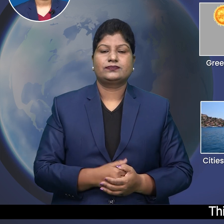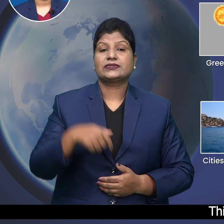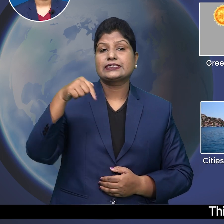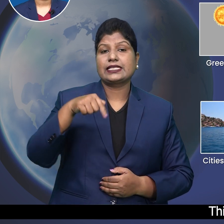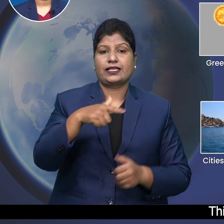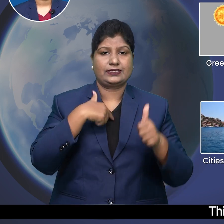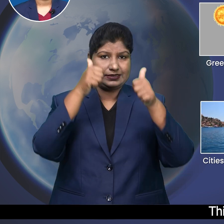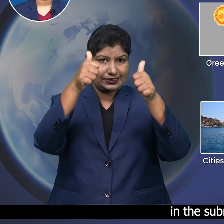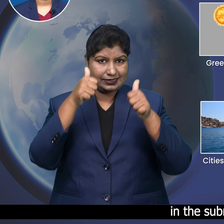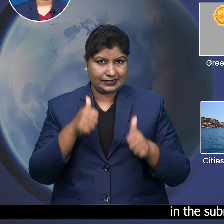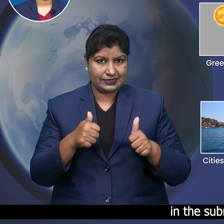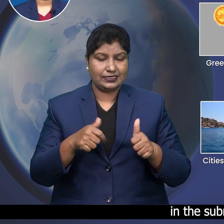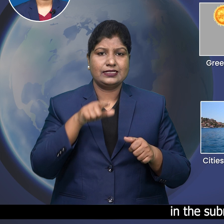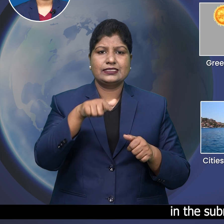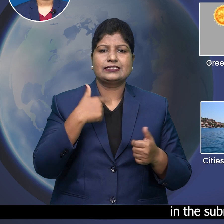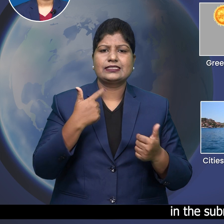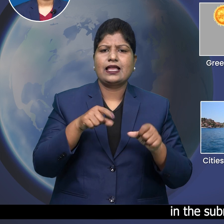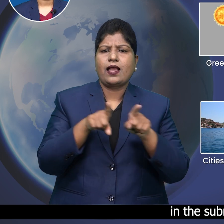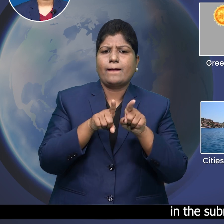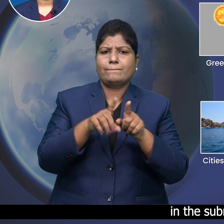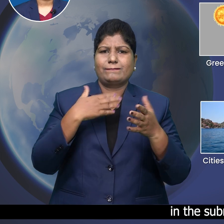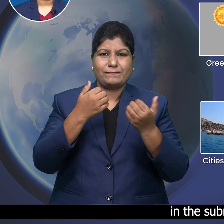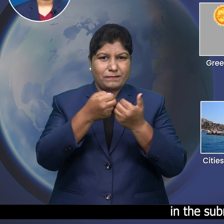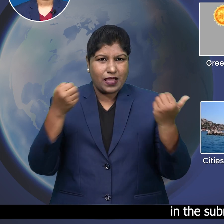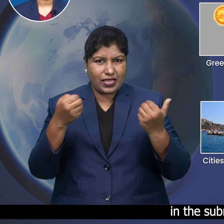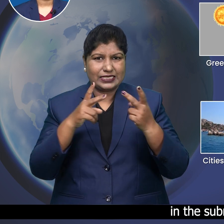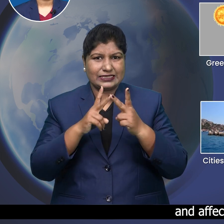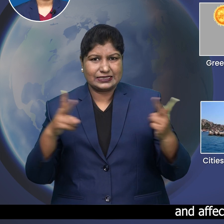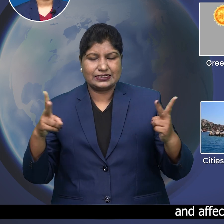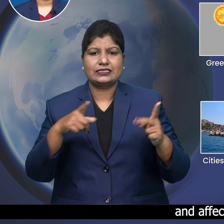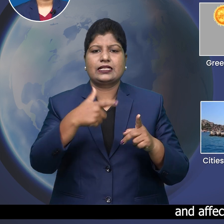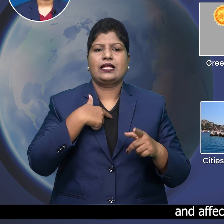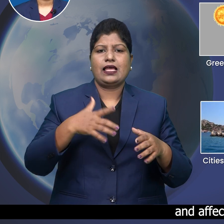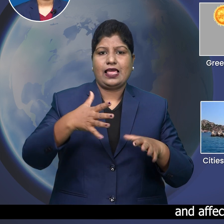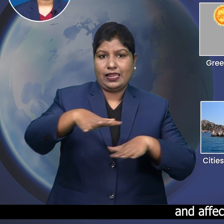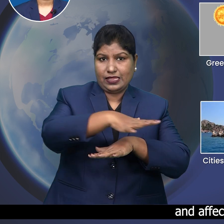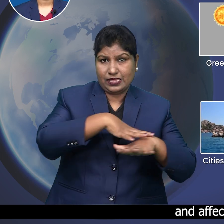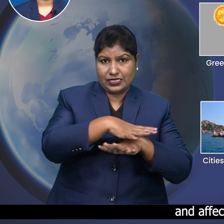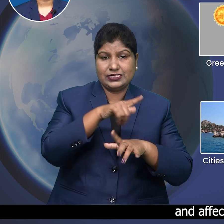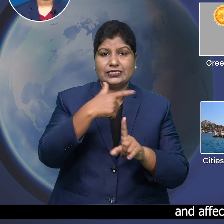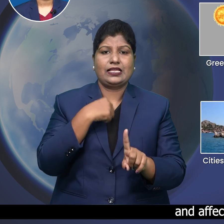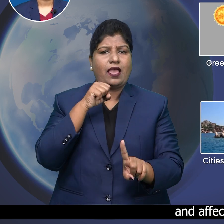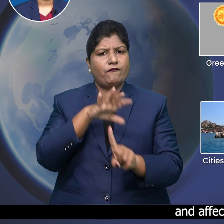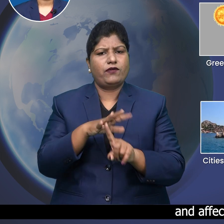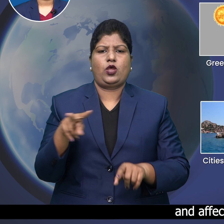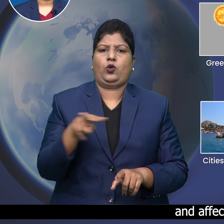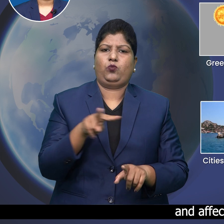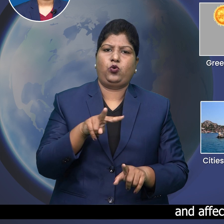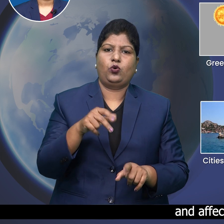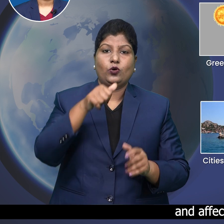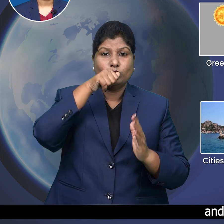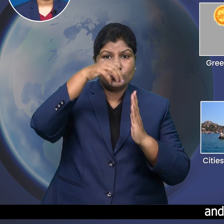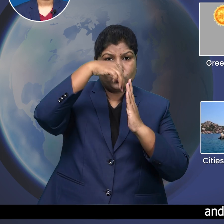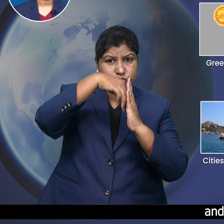This results in submerging of lands and affects both